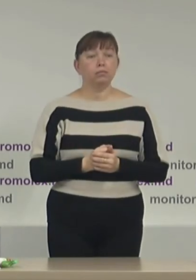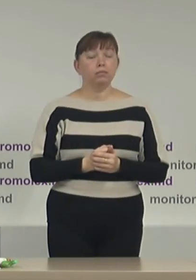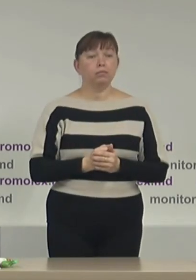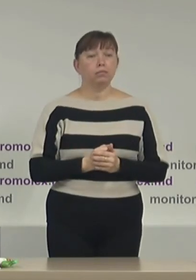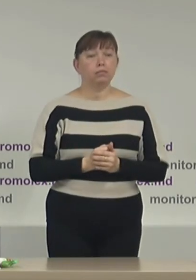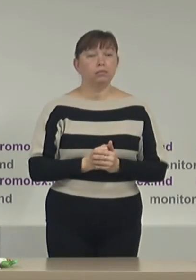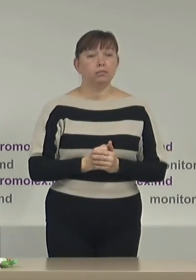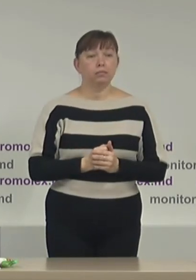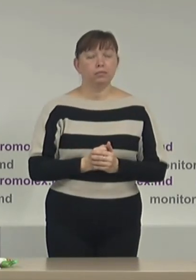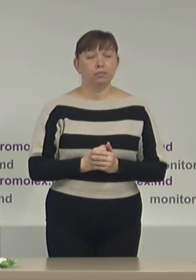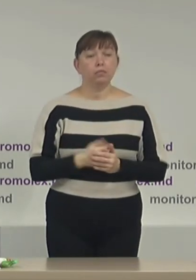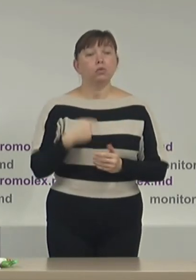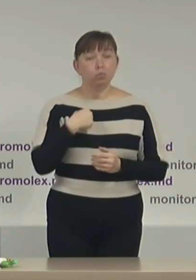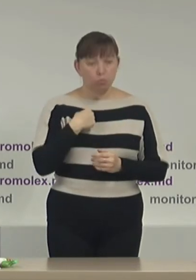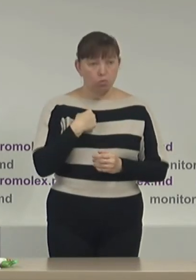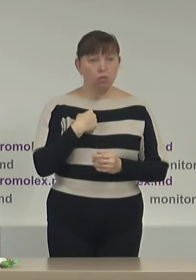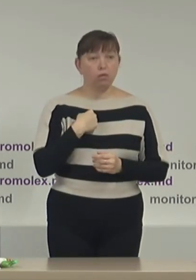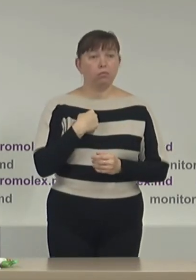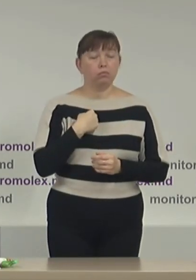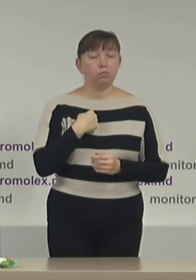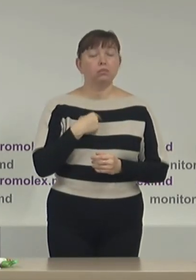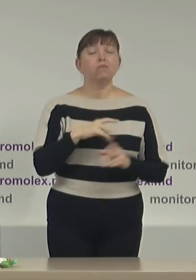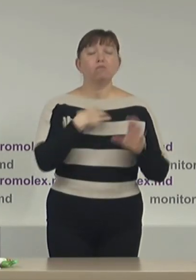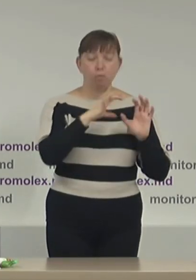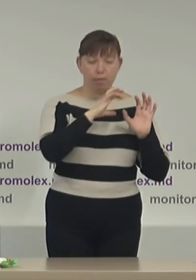law enforcement bodies,